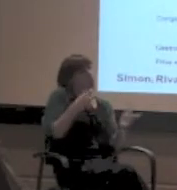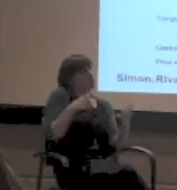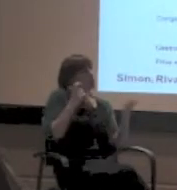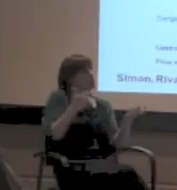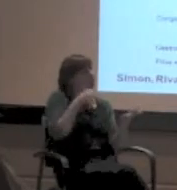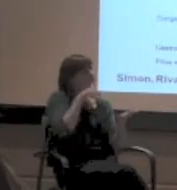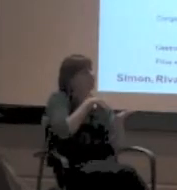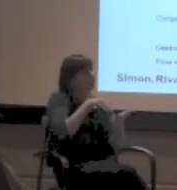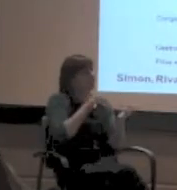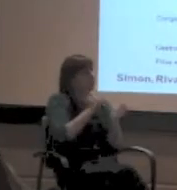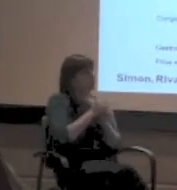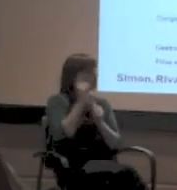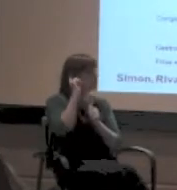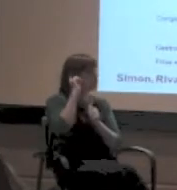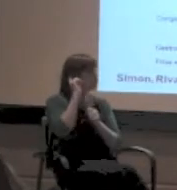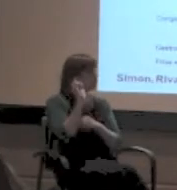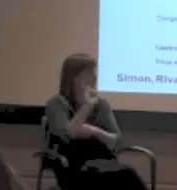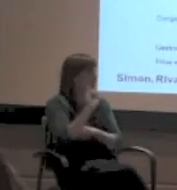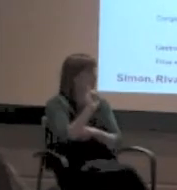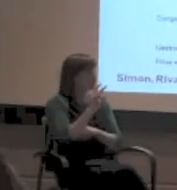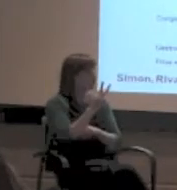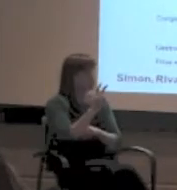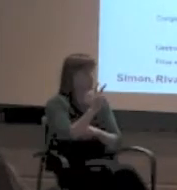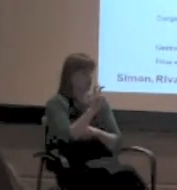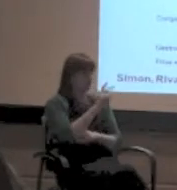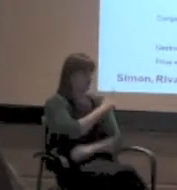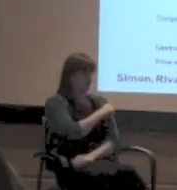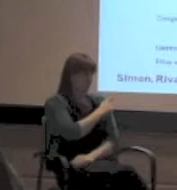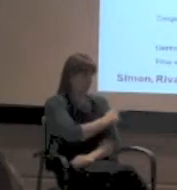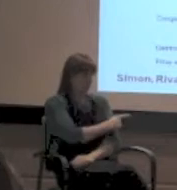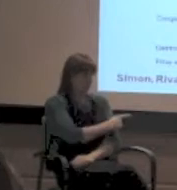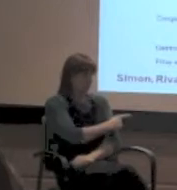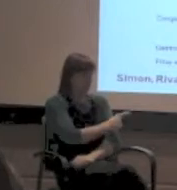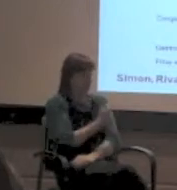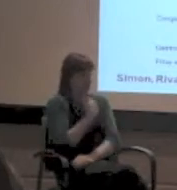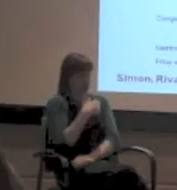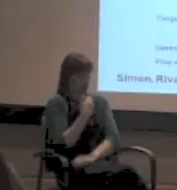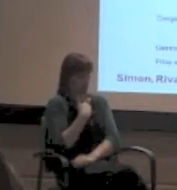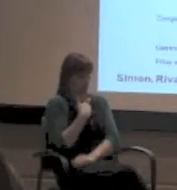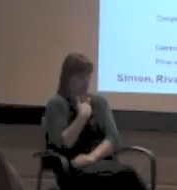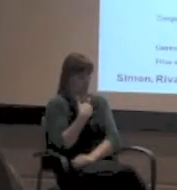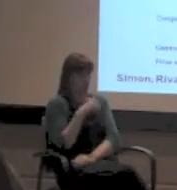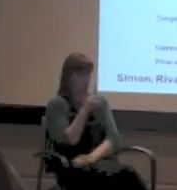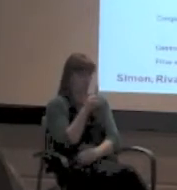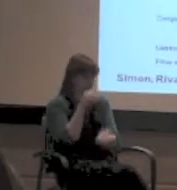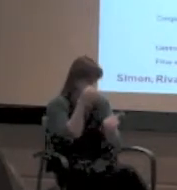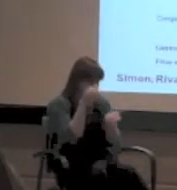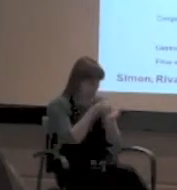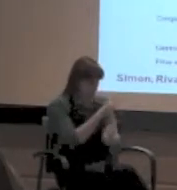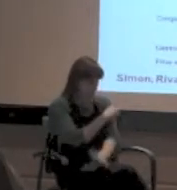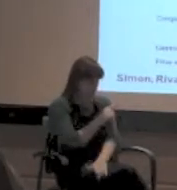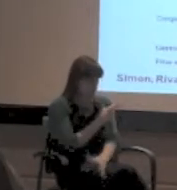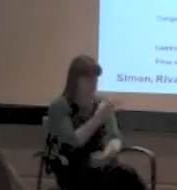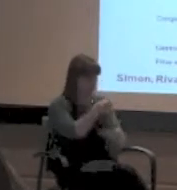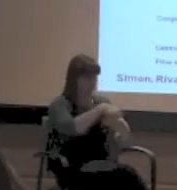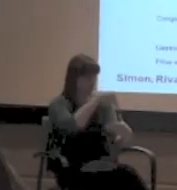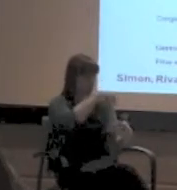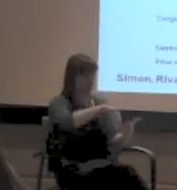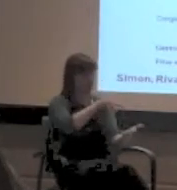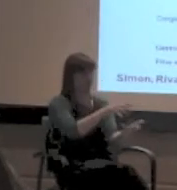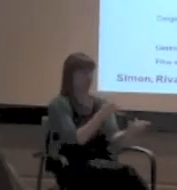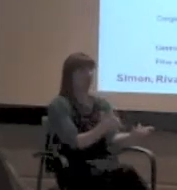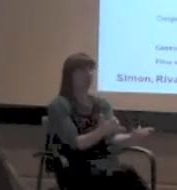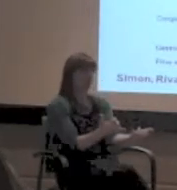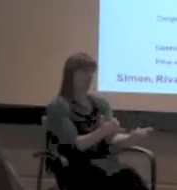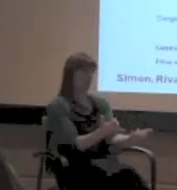largest study looking at shunt infections was 200 patients. So we now have 1,000 patients in this study